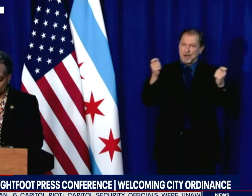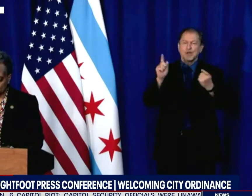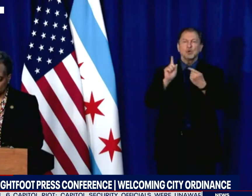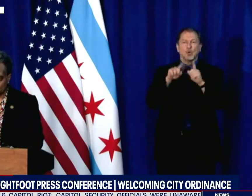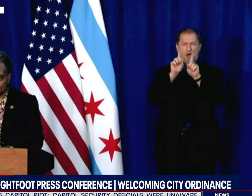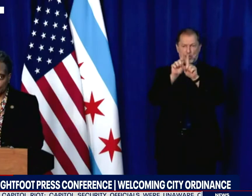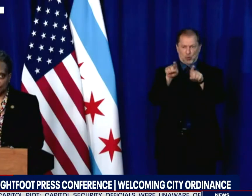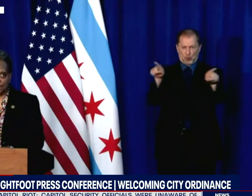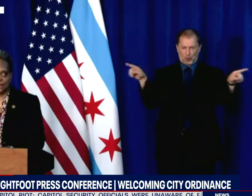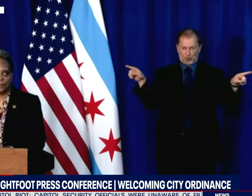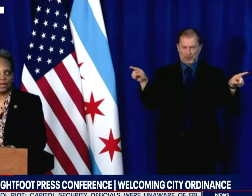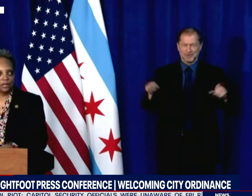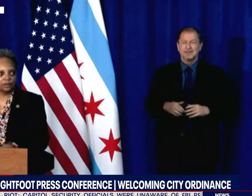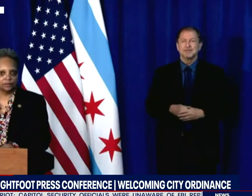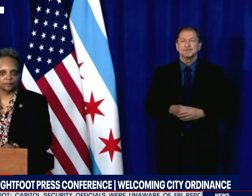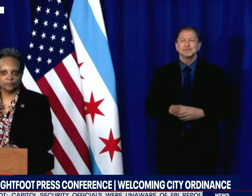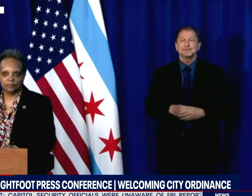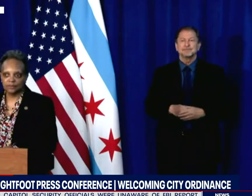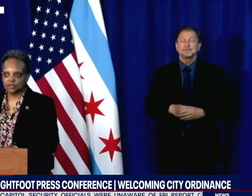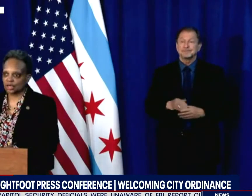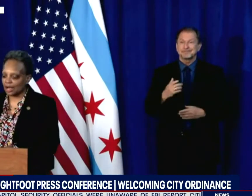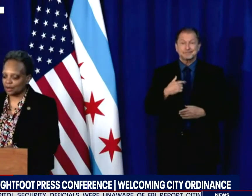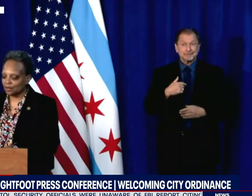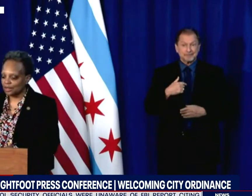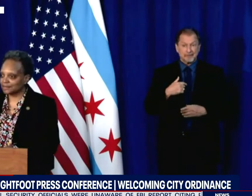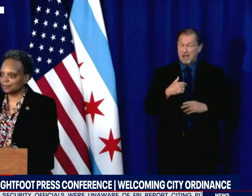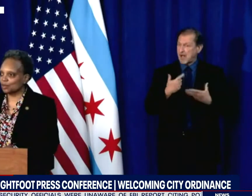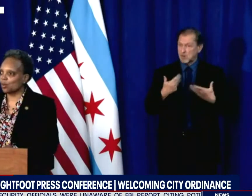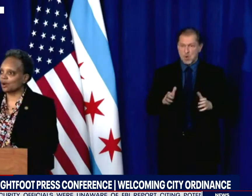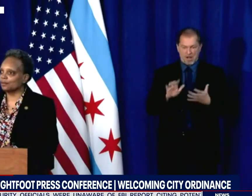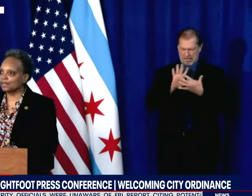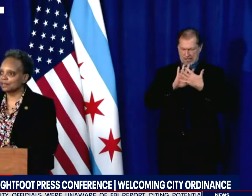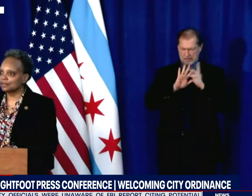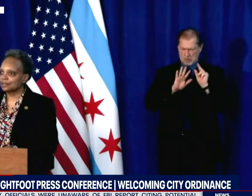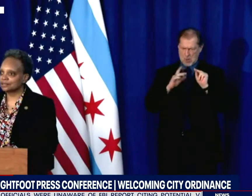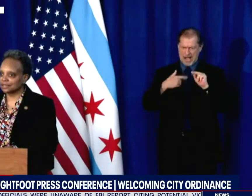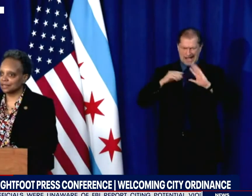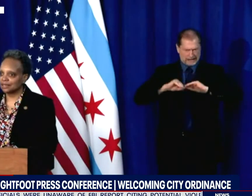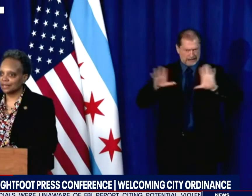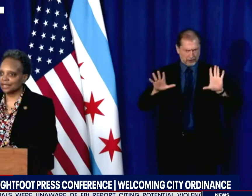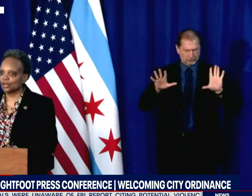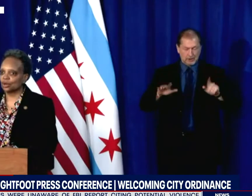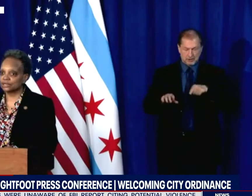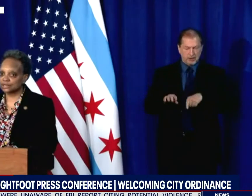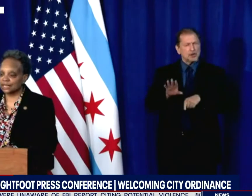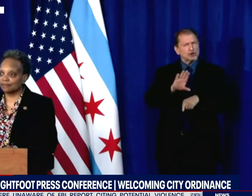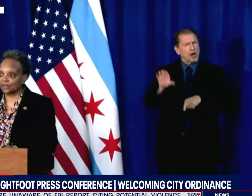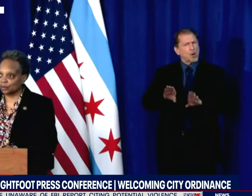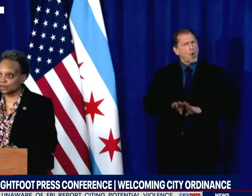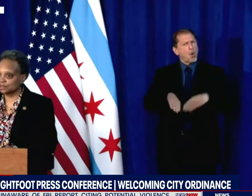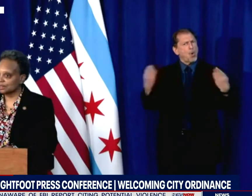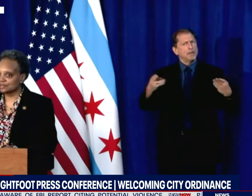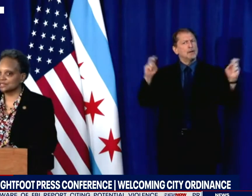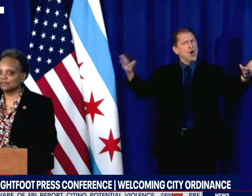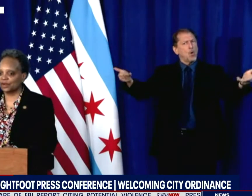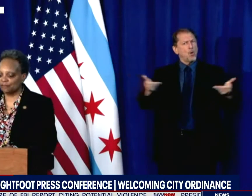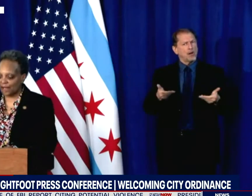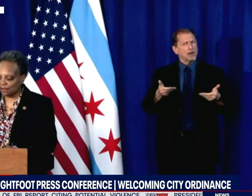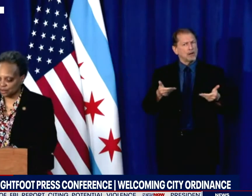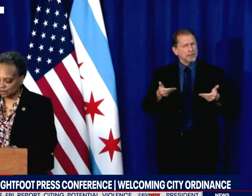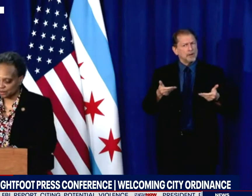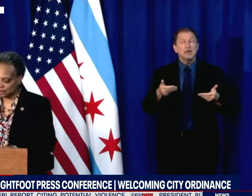you. Now, let's be clear. Chicago has been a welcoming city in an a city of immigrants